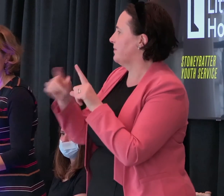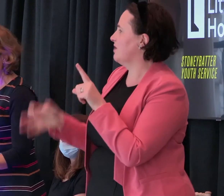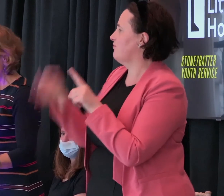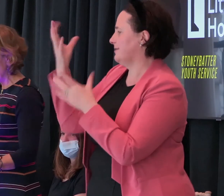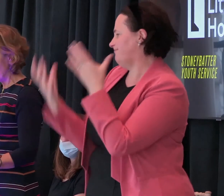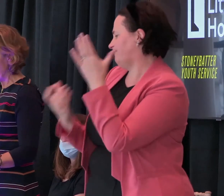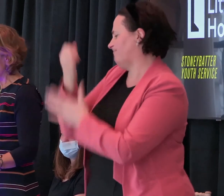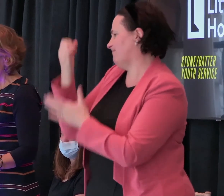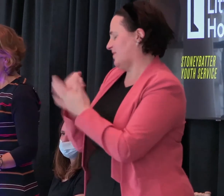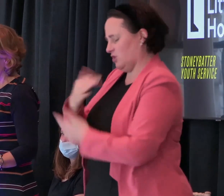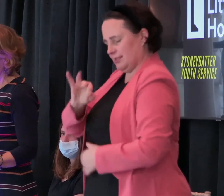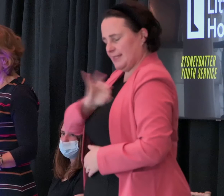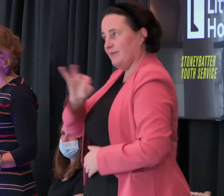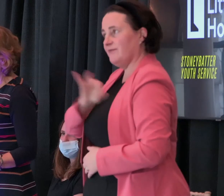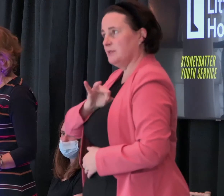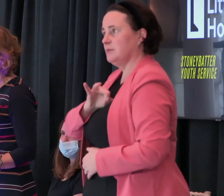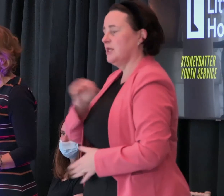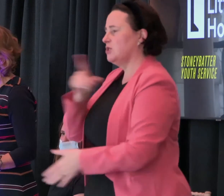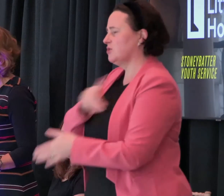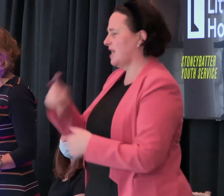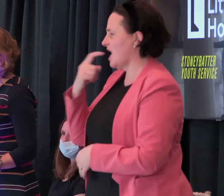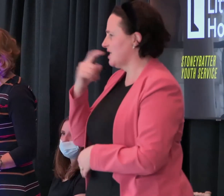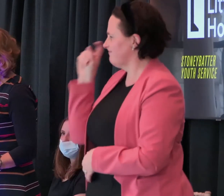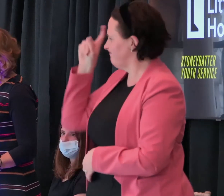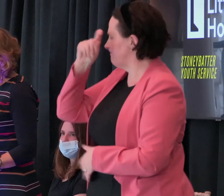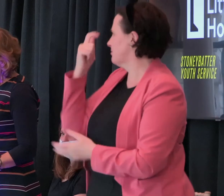achievement for you during this very difficult time.